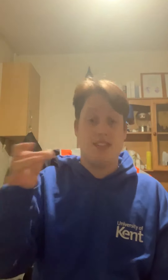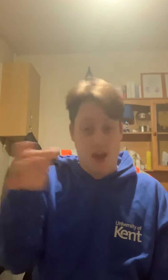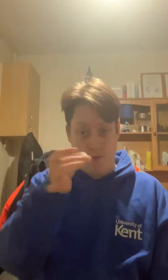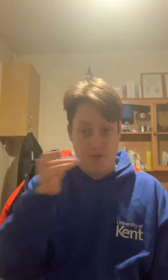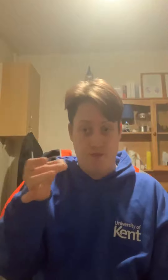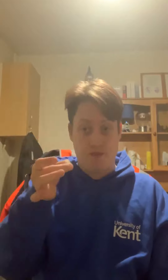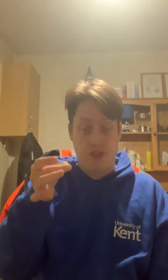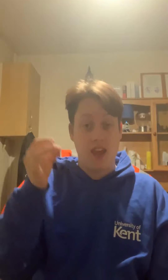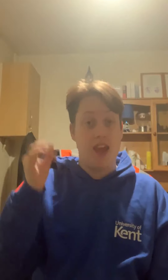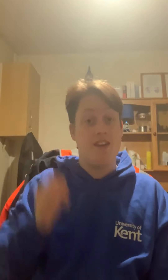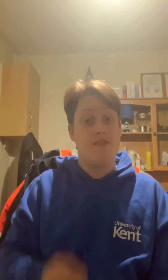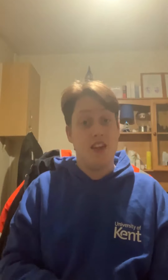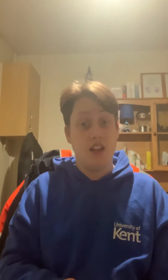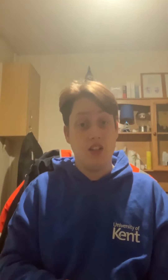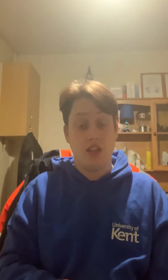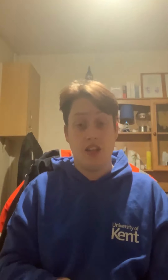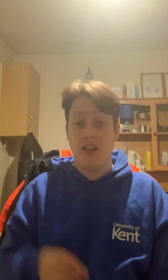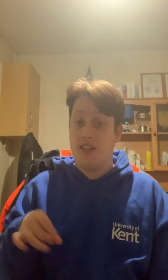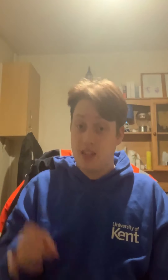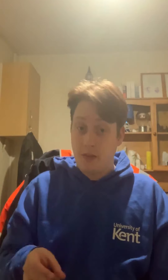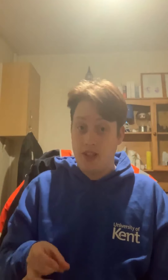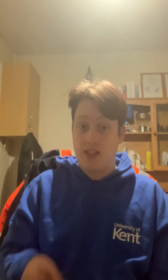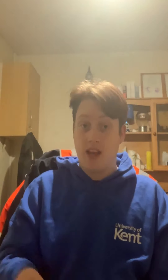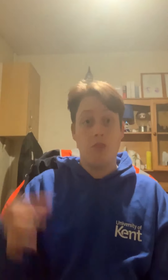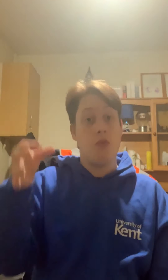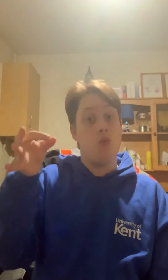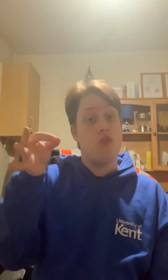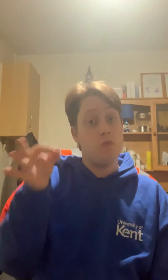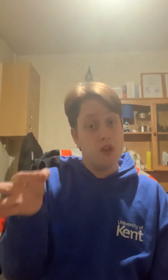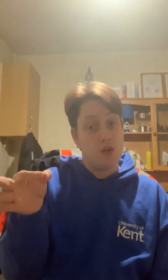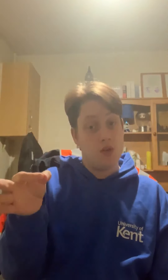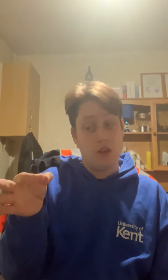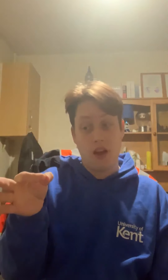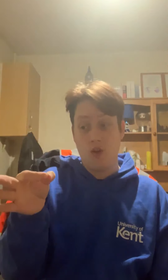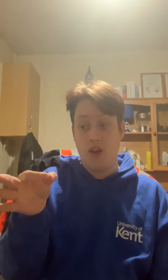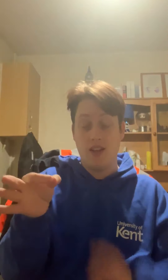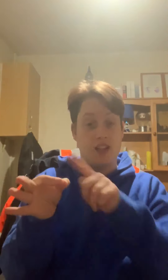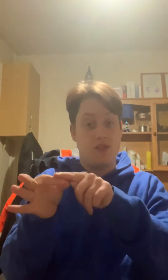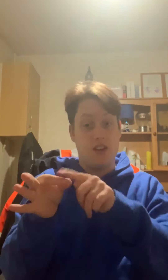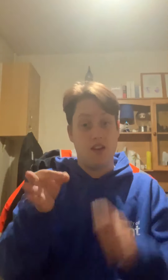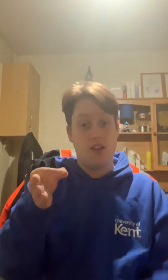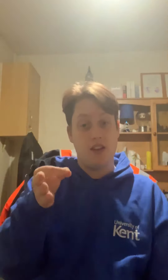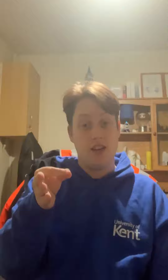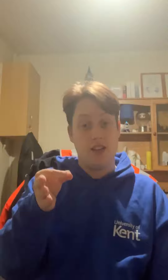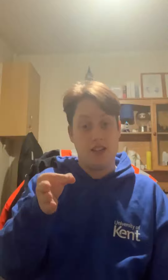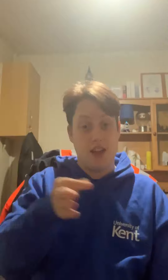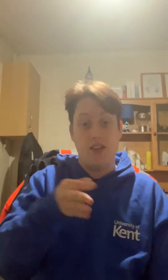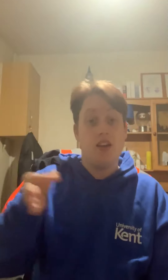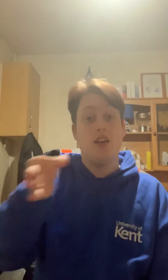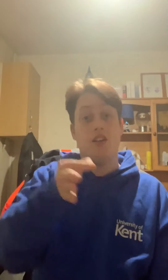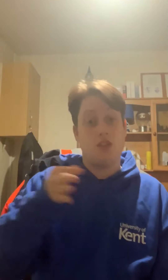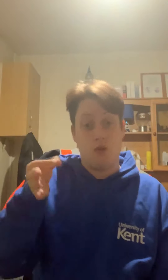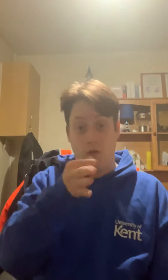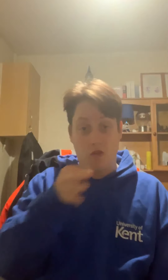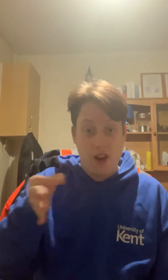Town. Village is similar to town, but with your middle, like your index finger instead. So